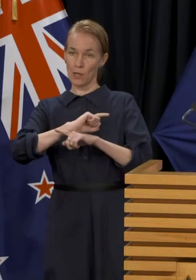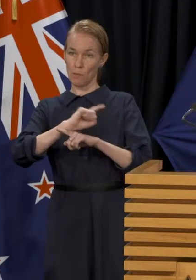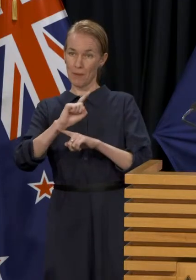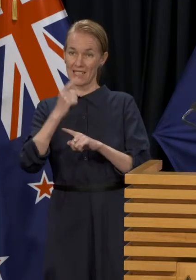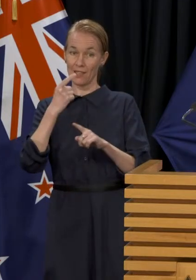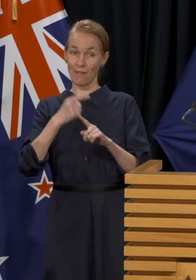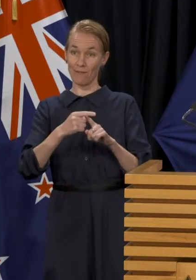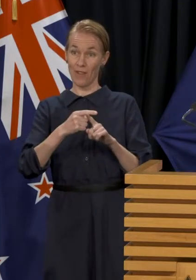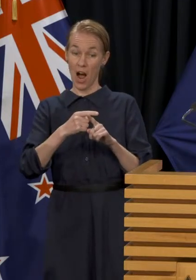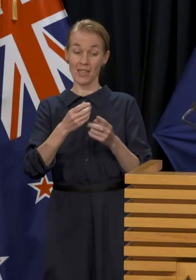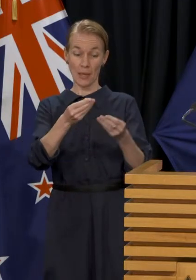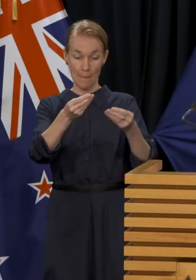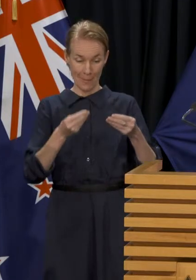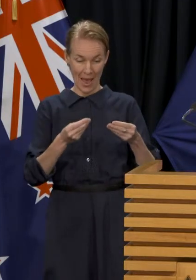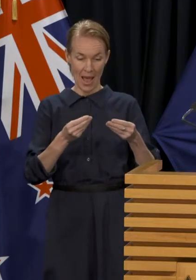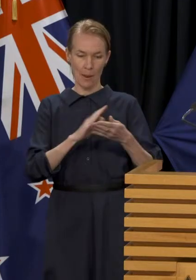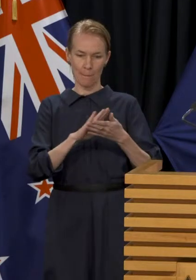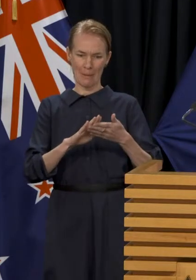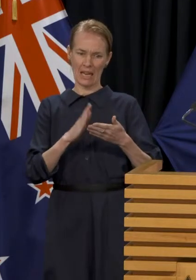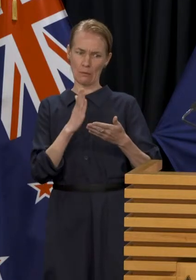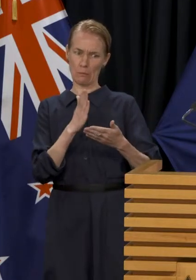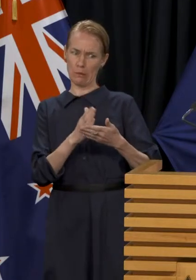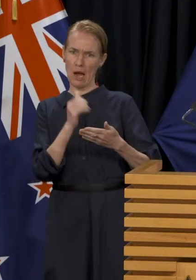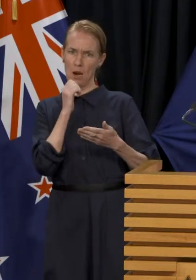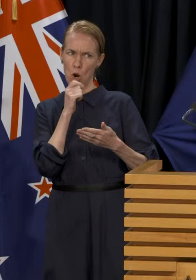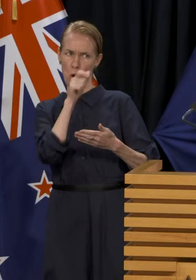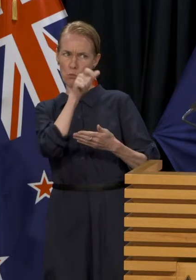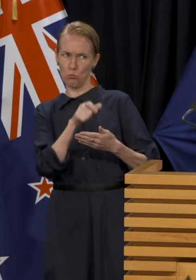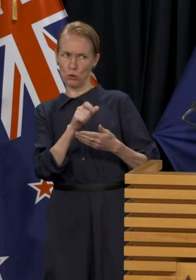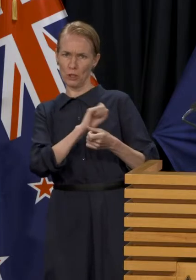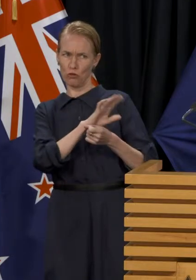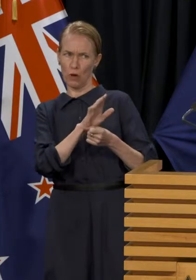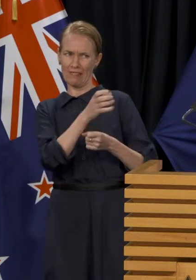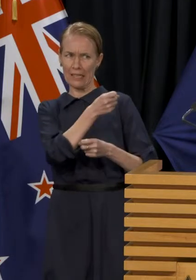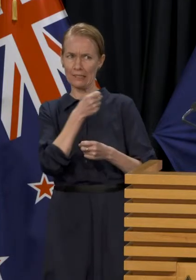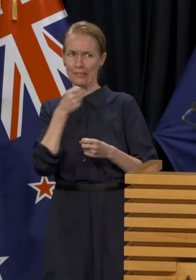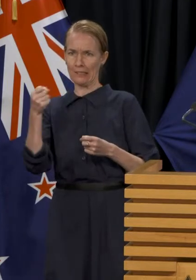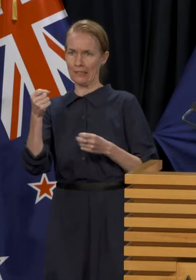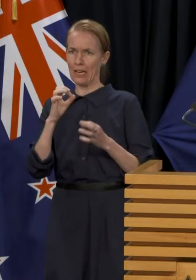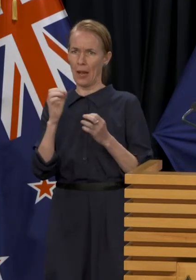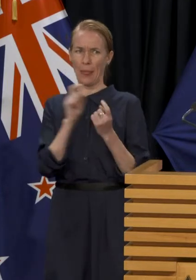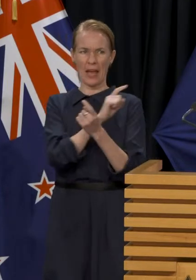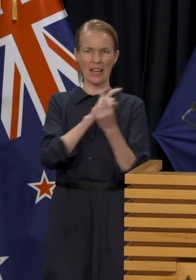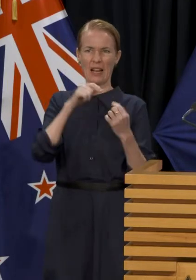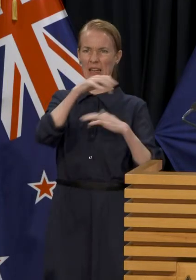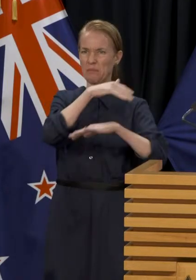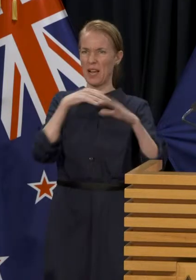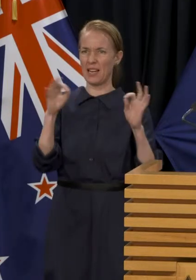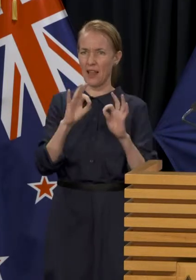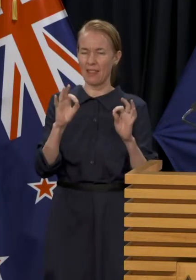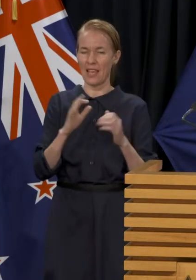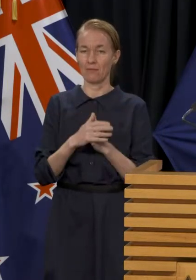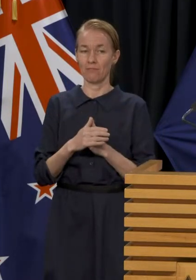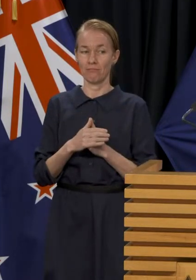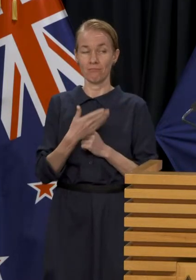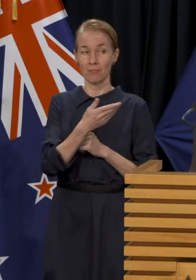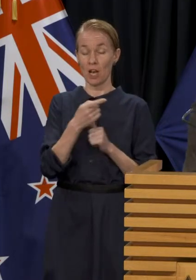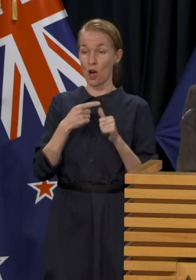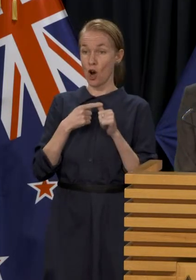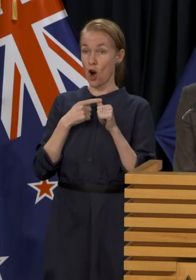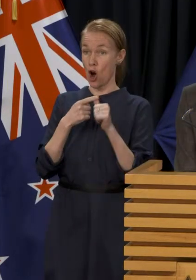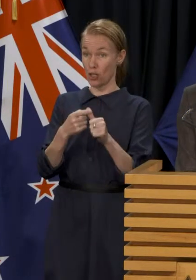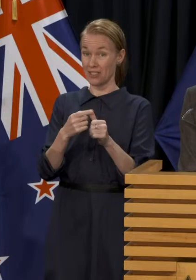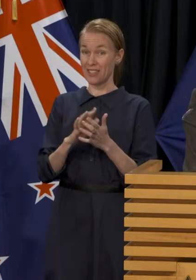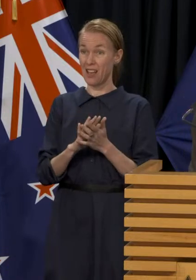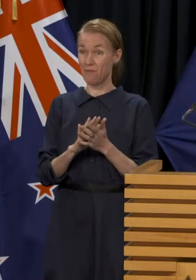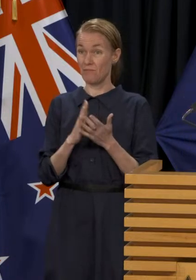people? So if we think people are close contacts, then they remain in self-isolation until the result